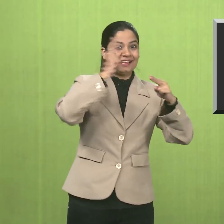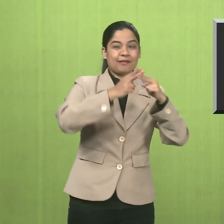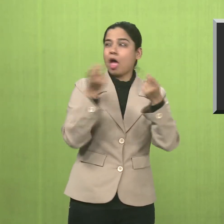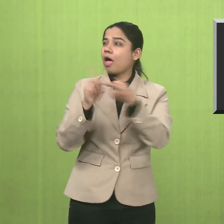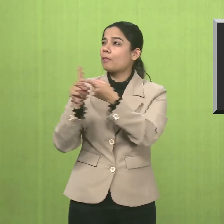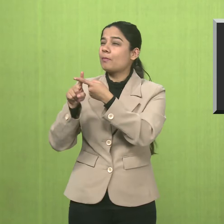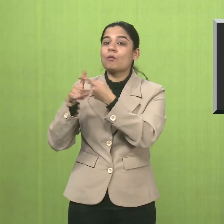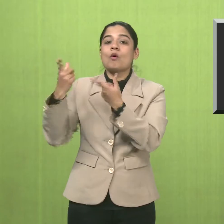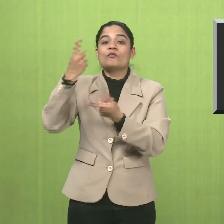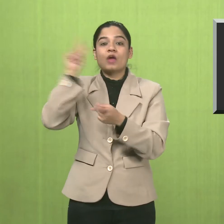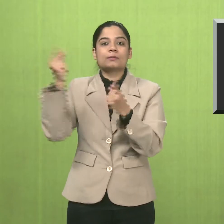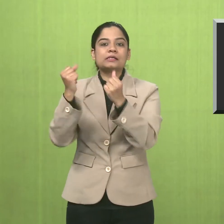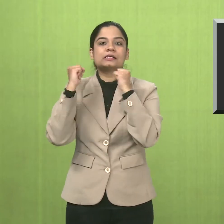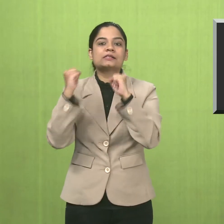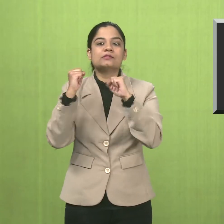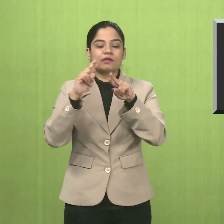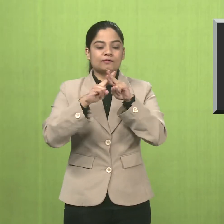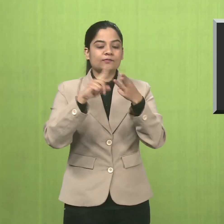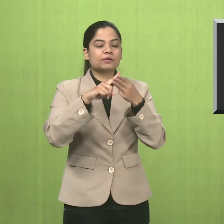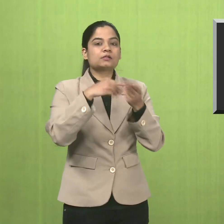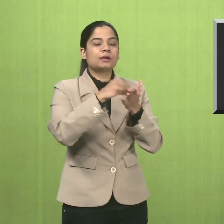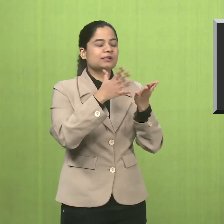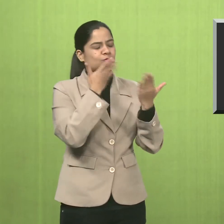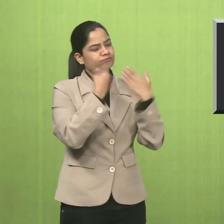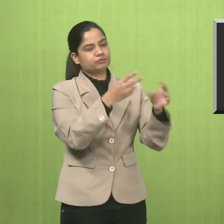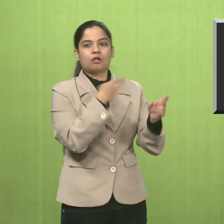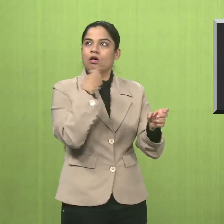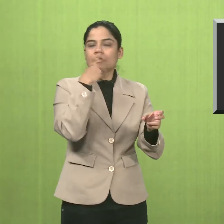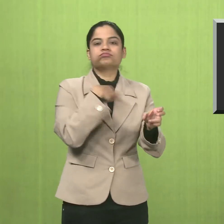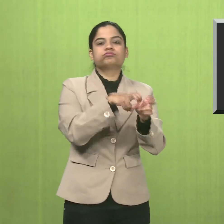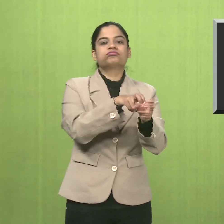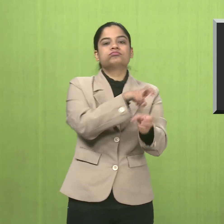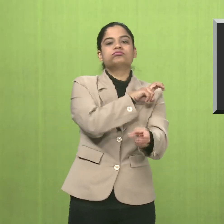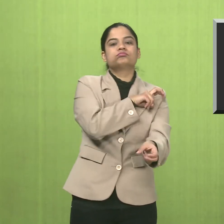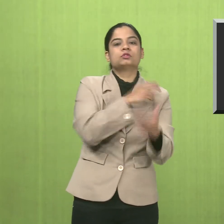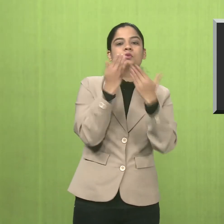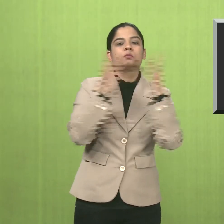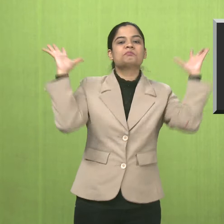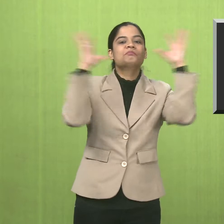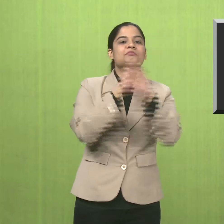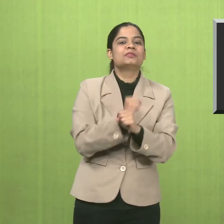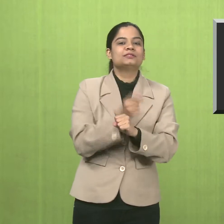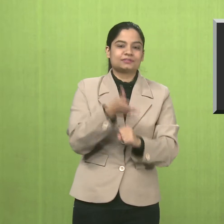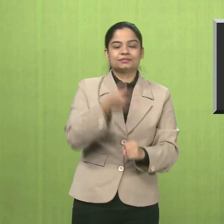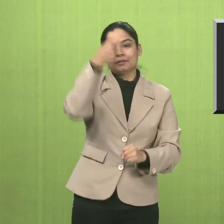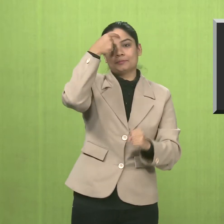Radha has not been able to go to school and she has to quit her school because he is not able to pay the fees. The father is not able to afford for